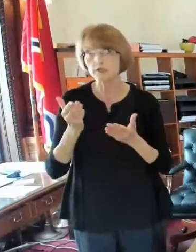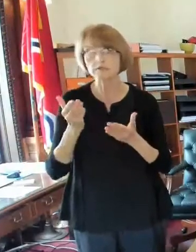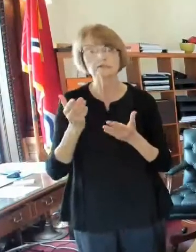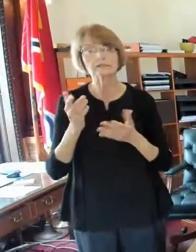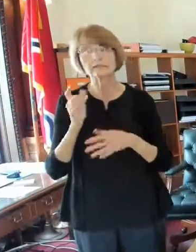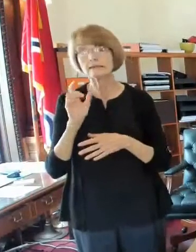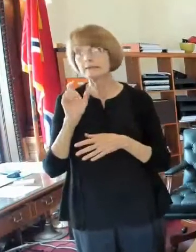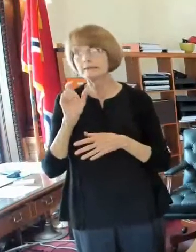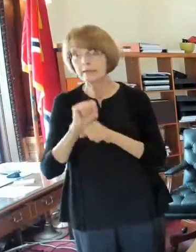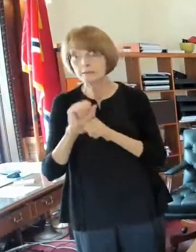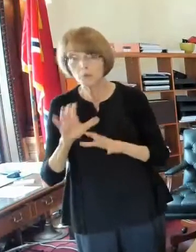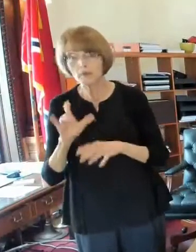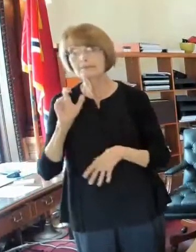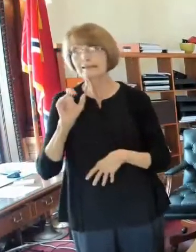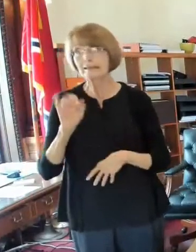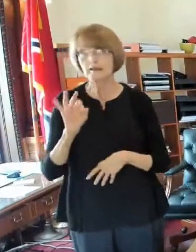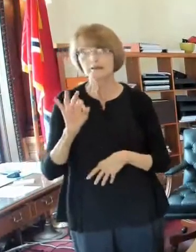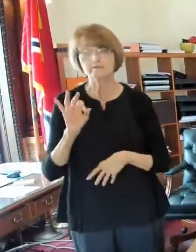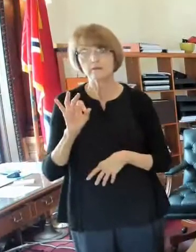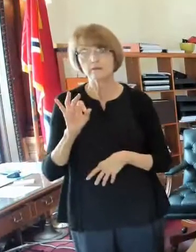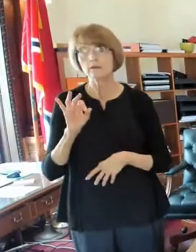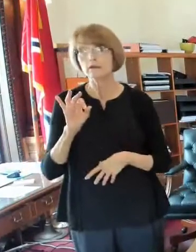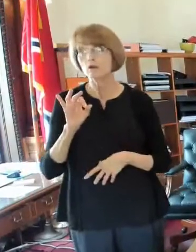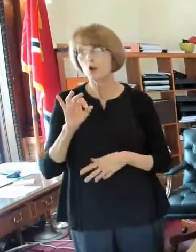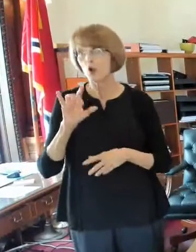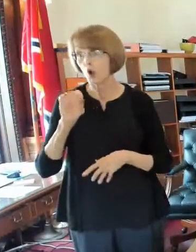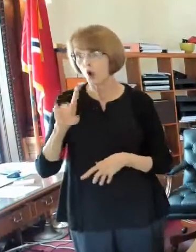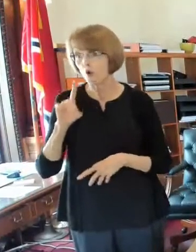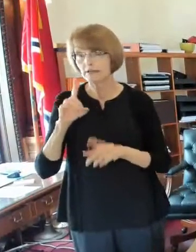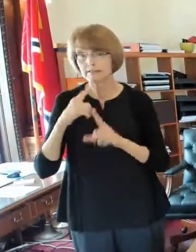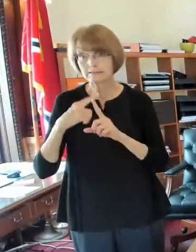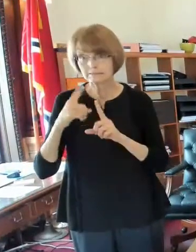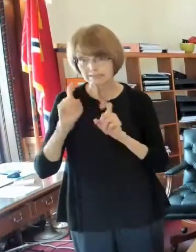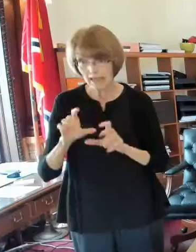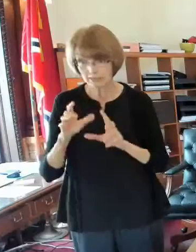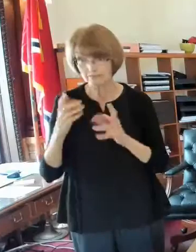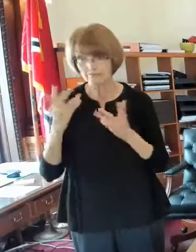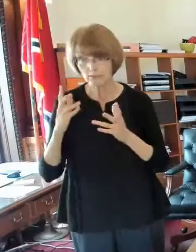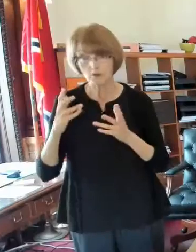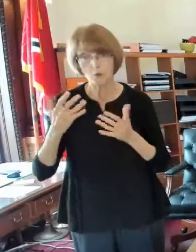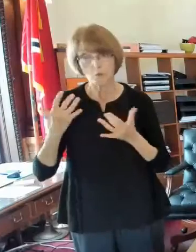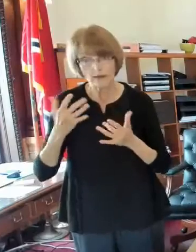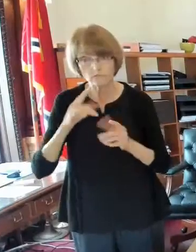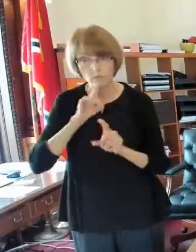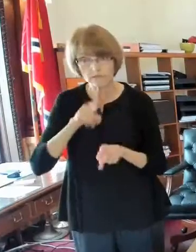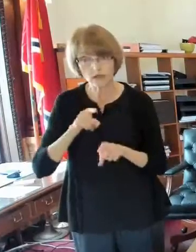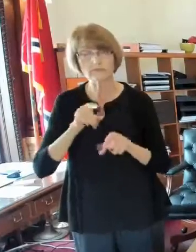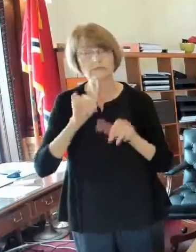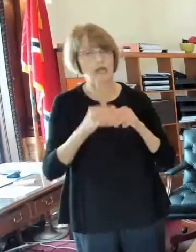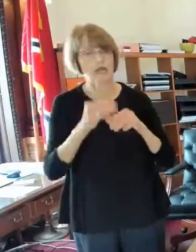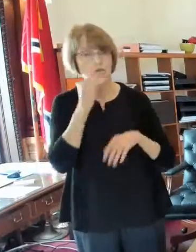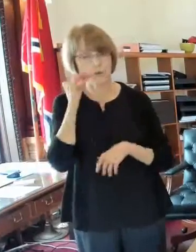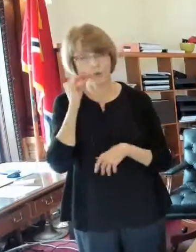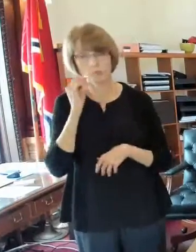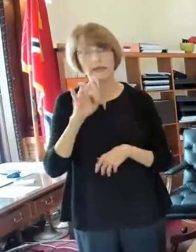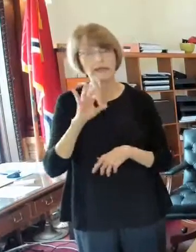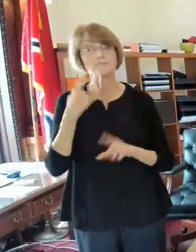they're waiting for the results of a test, or certainly if they have a positive